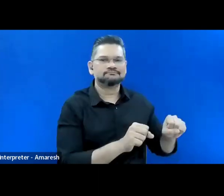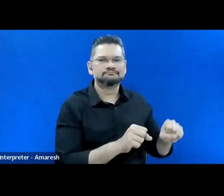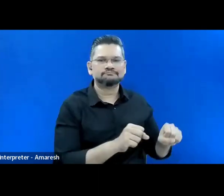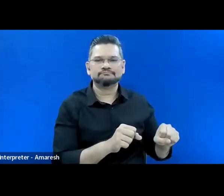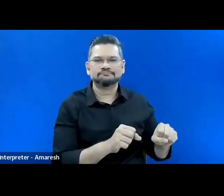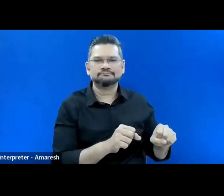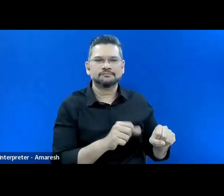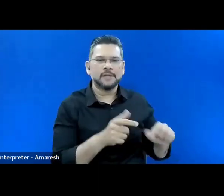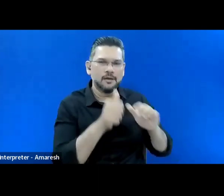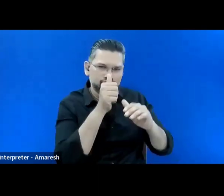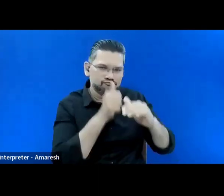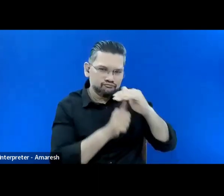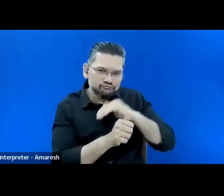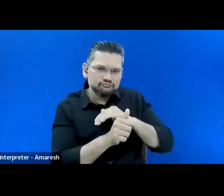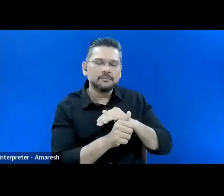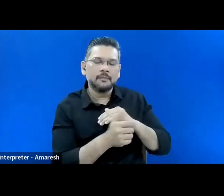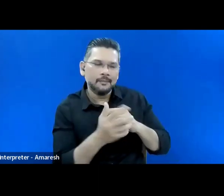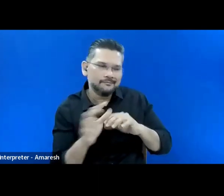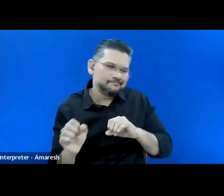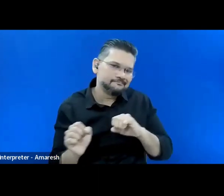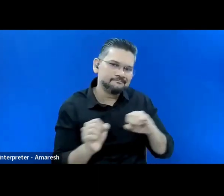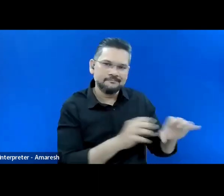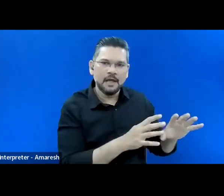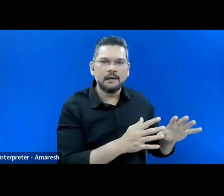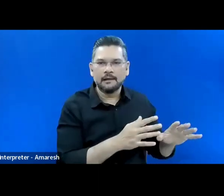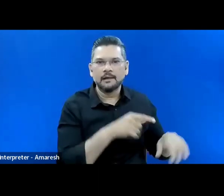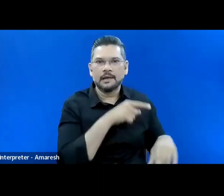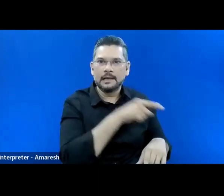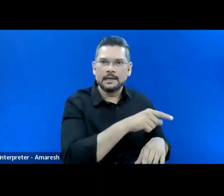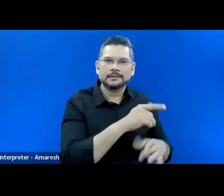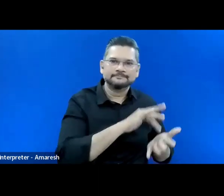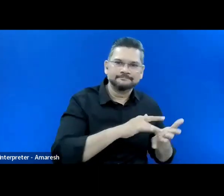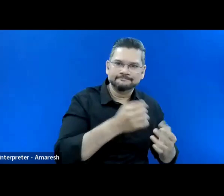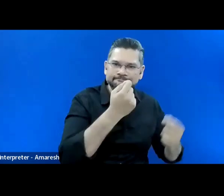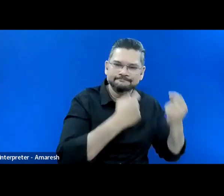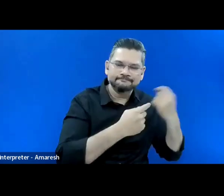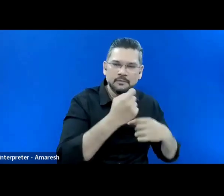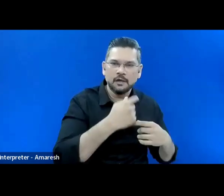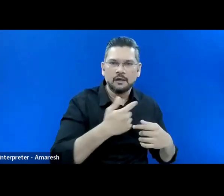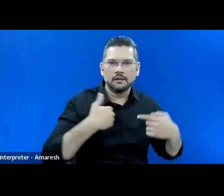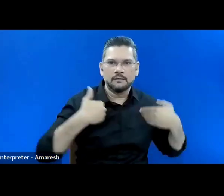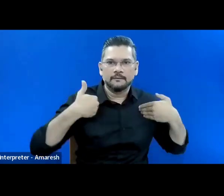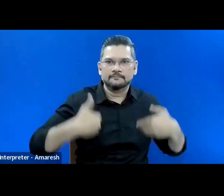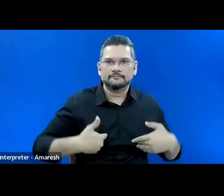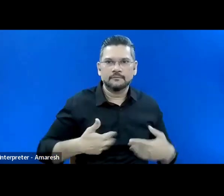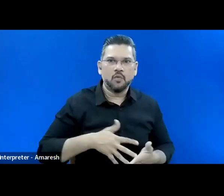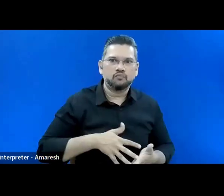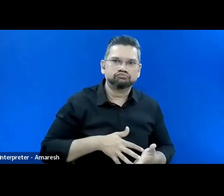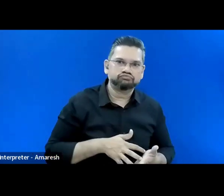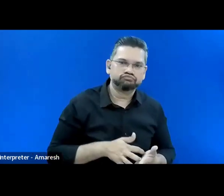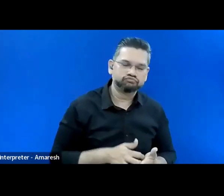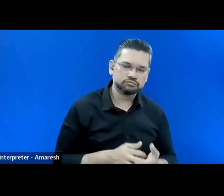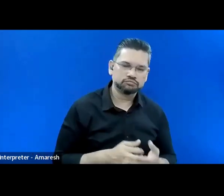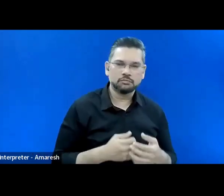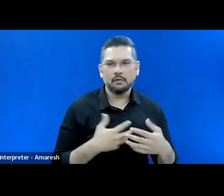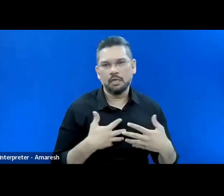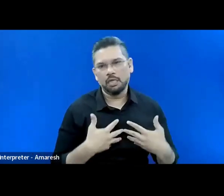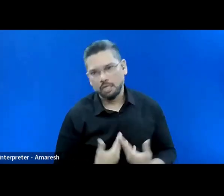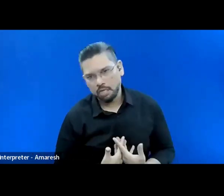they affect our physical strength. And and when a person with psychosocial disability has lived in a